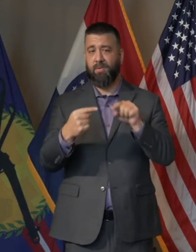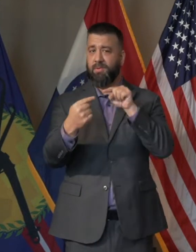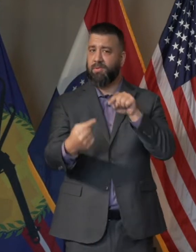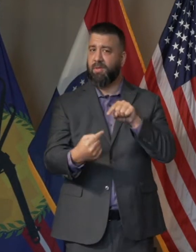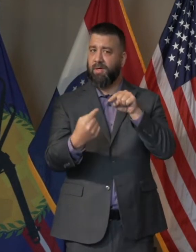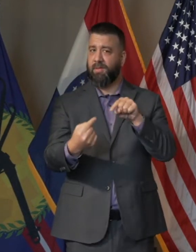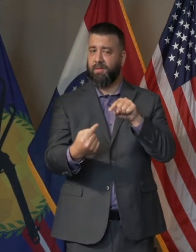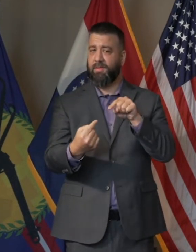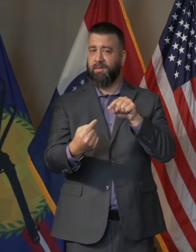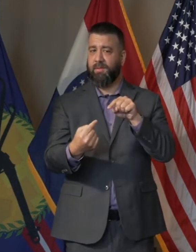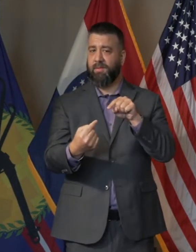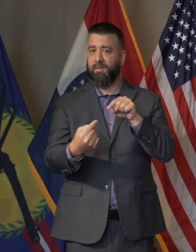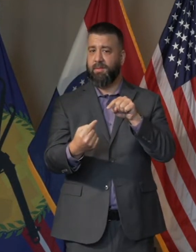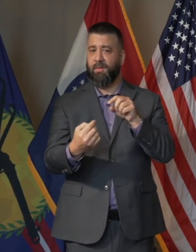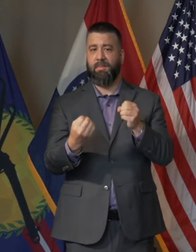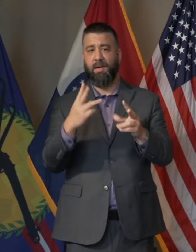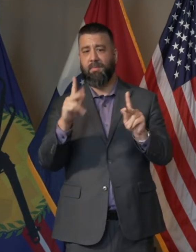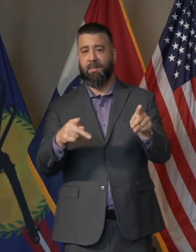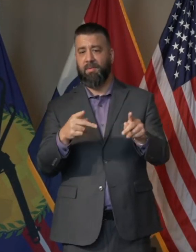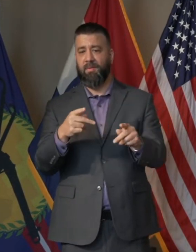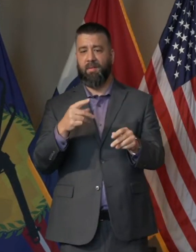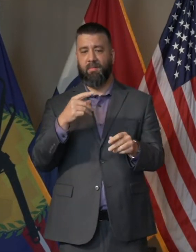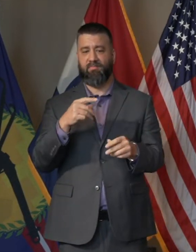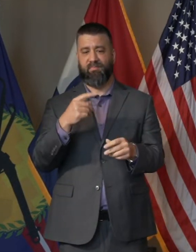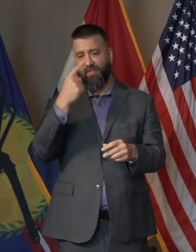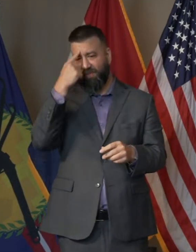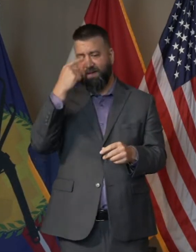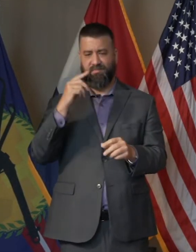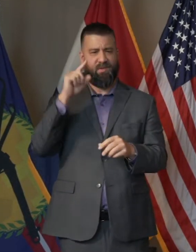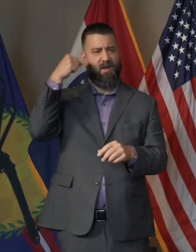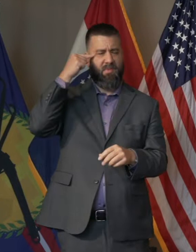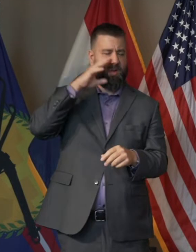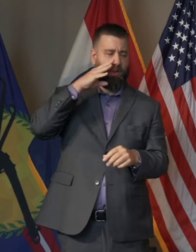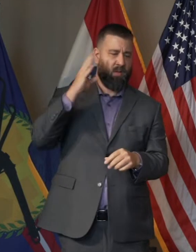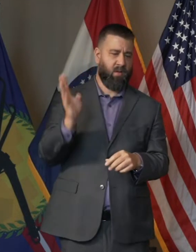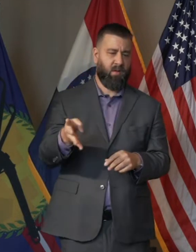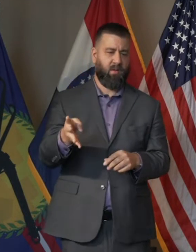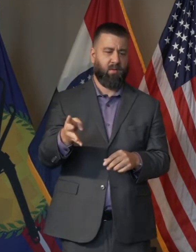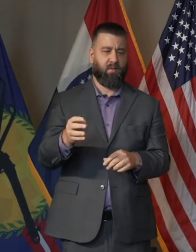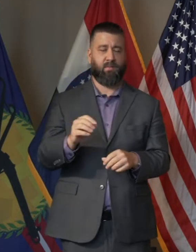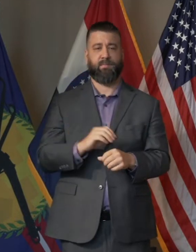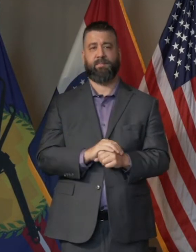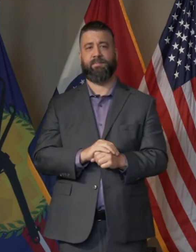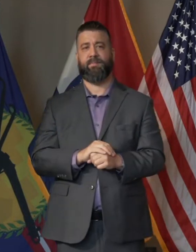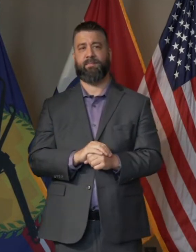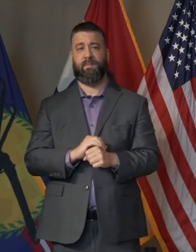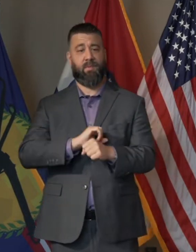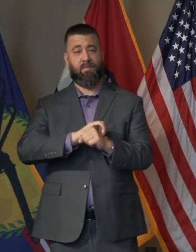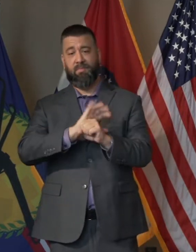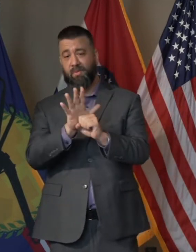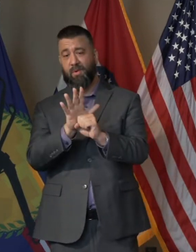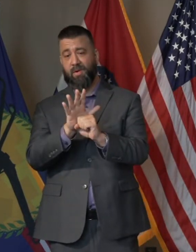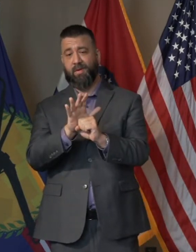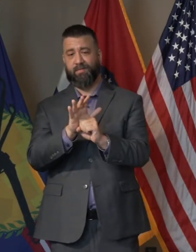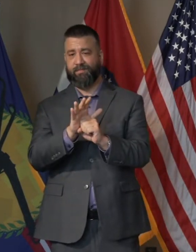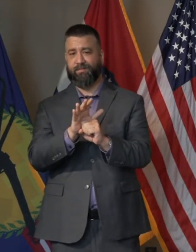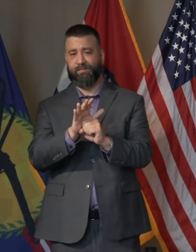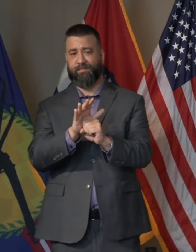of our residents feel like they've been overlooked. The pandemic is just another chapter of spotlighting